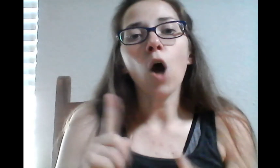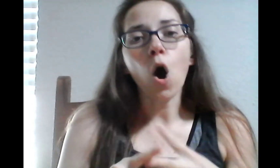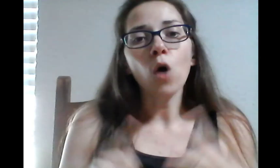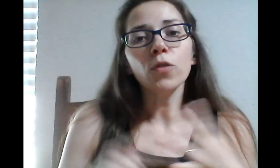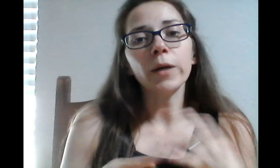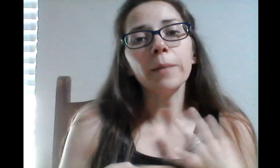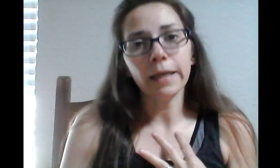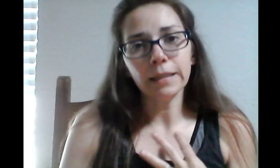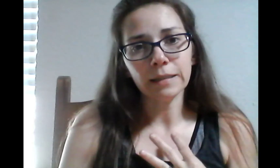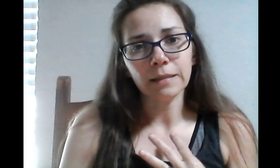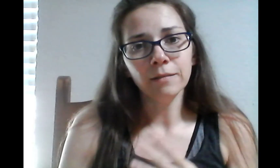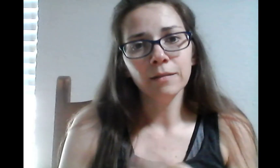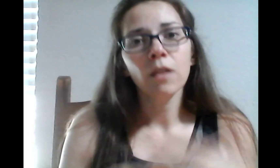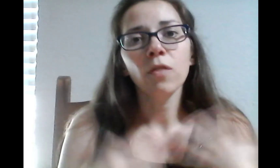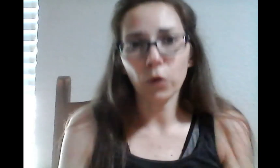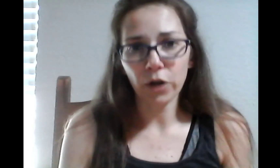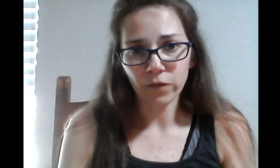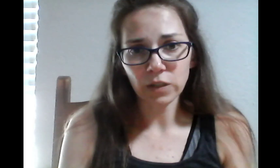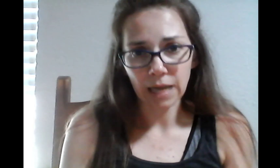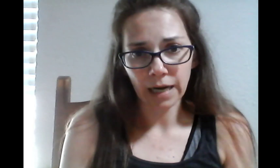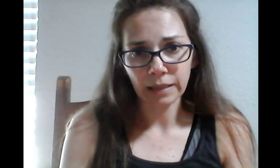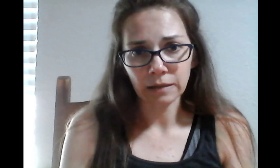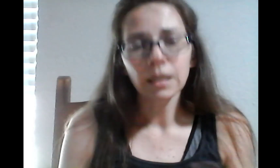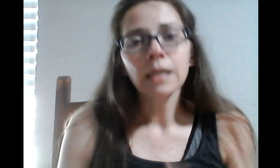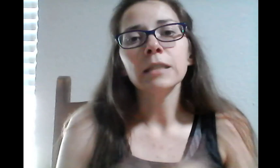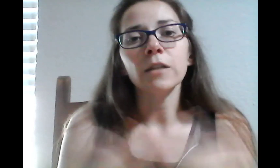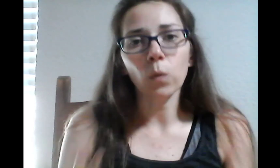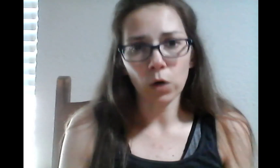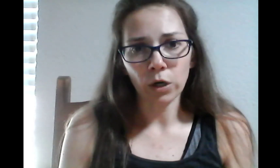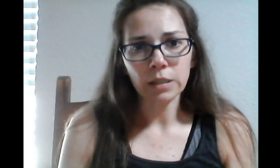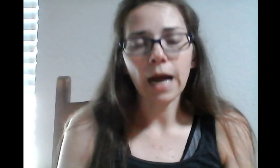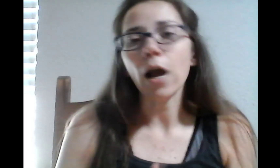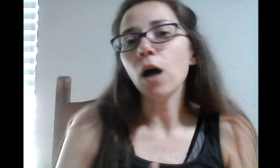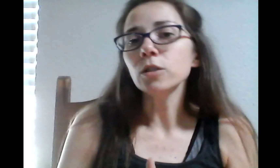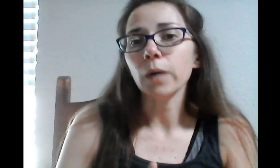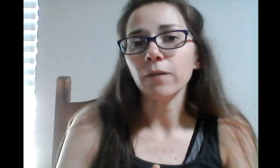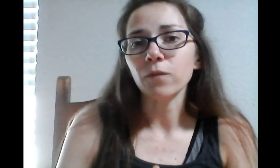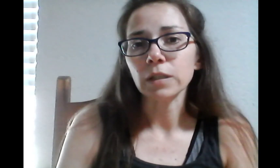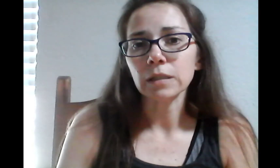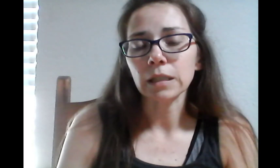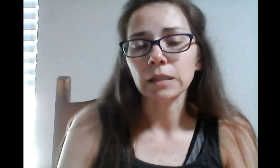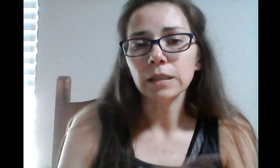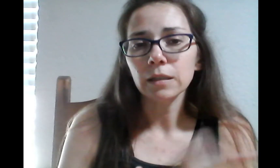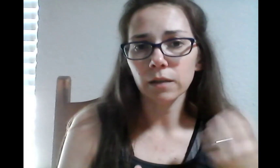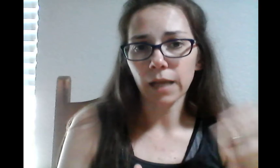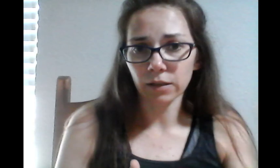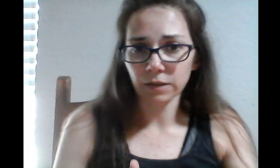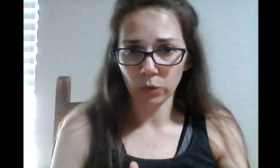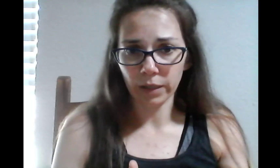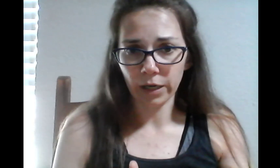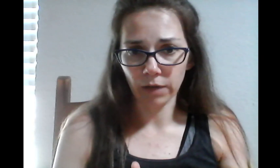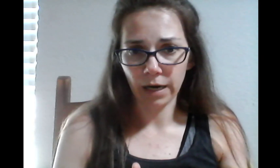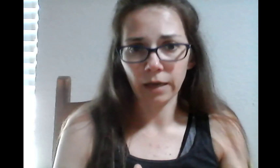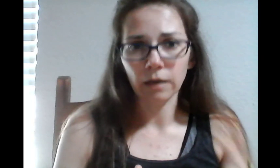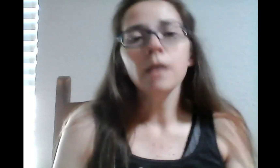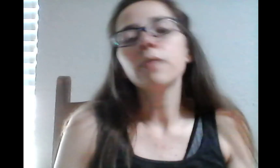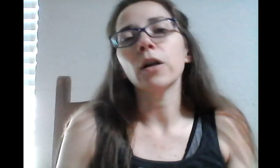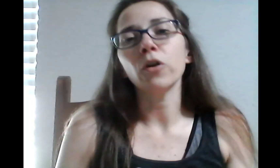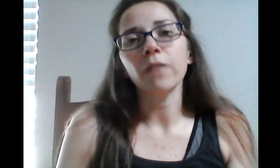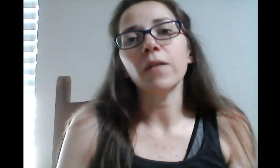all three places, there were different signs, different words. I also have friends that lives in North Carolina that are deaf, and